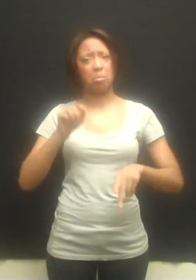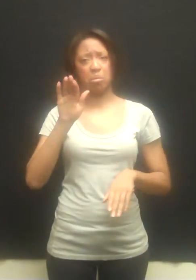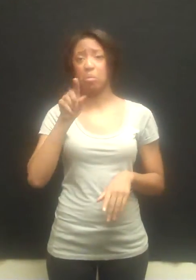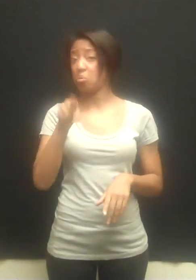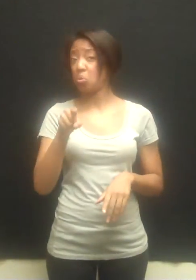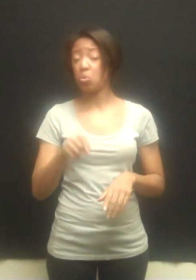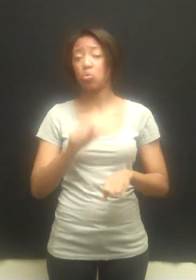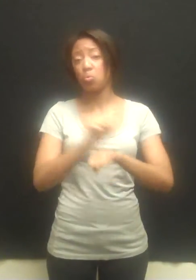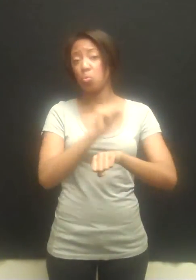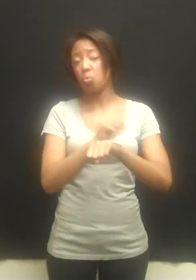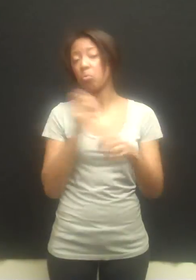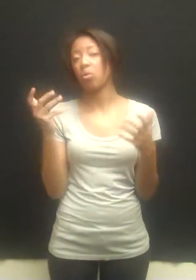barrier.